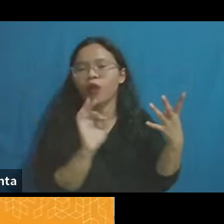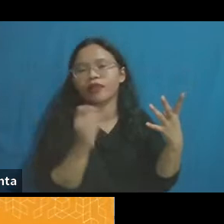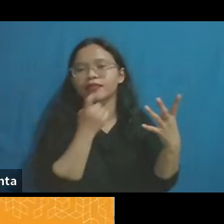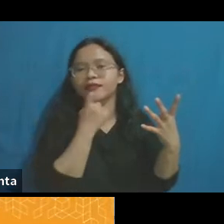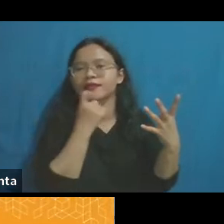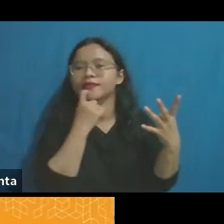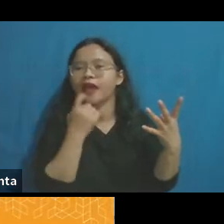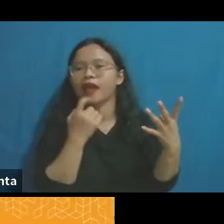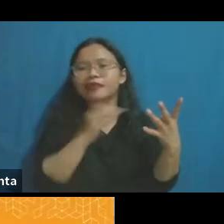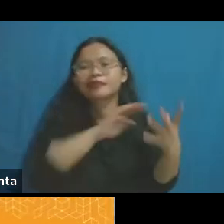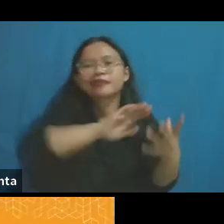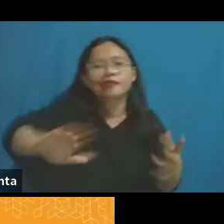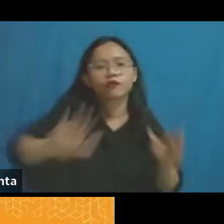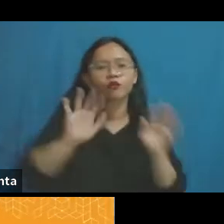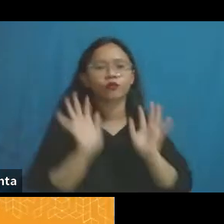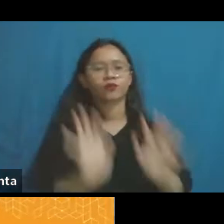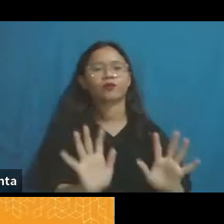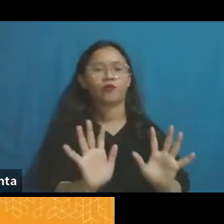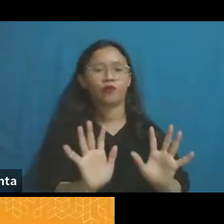many